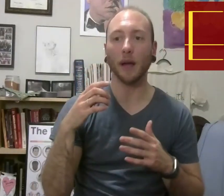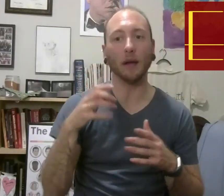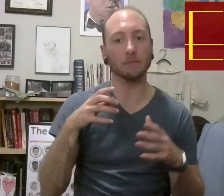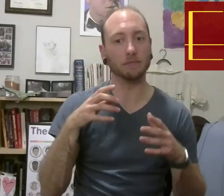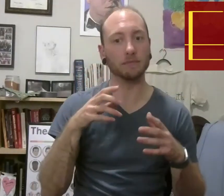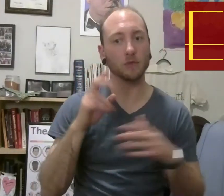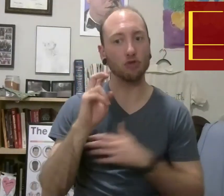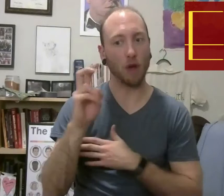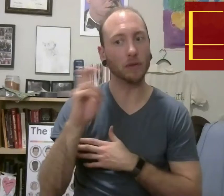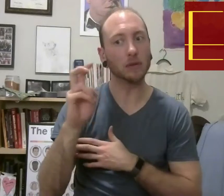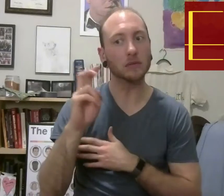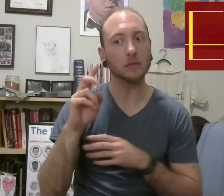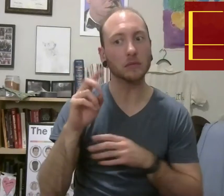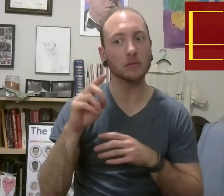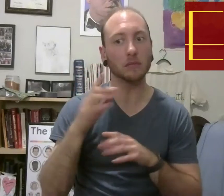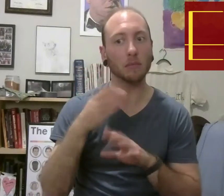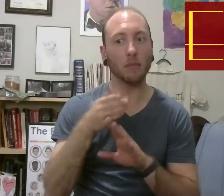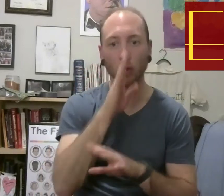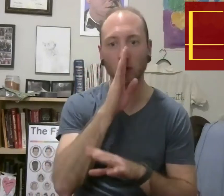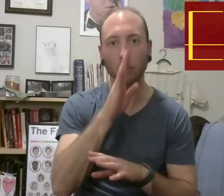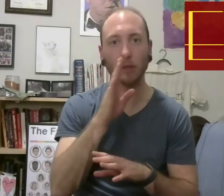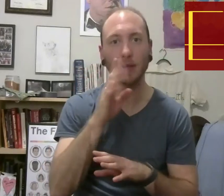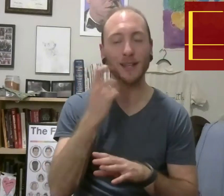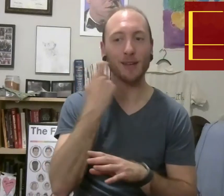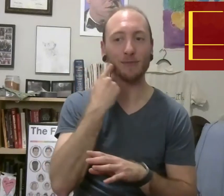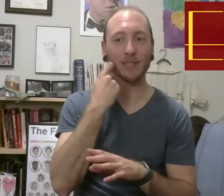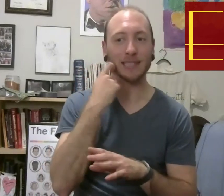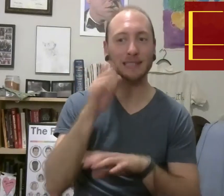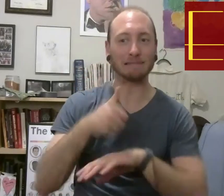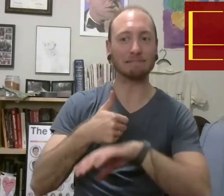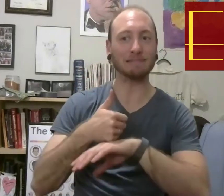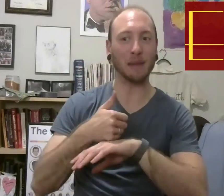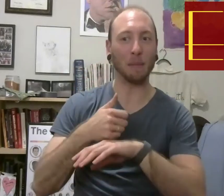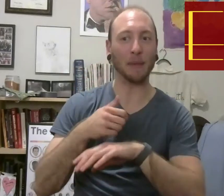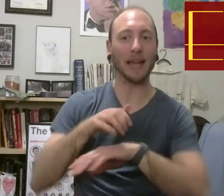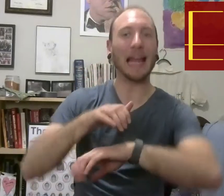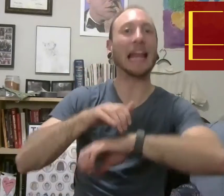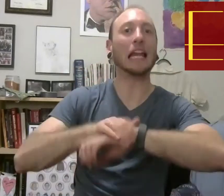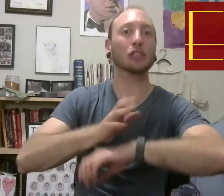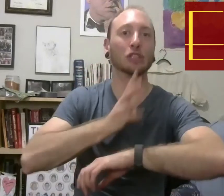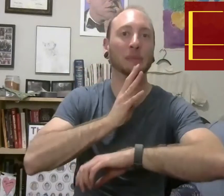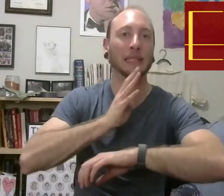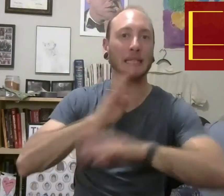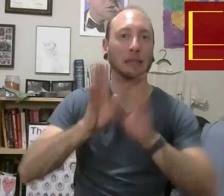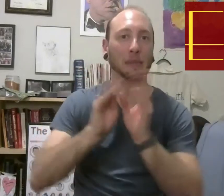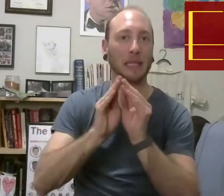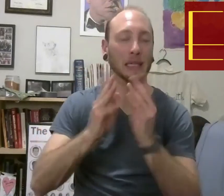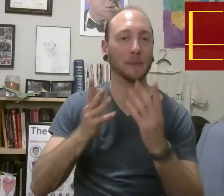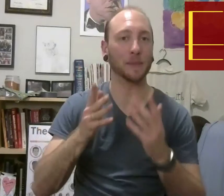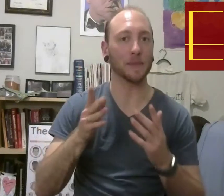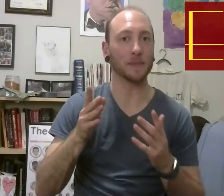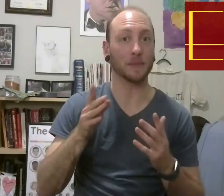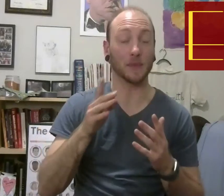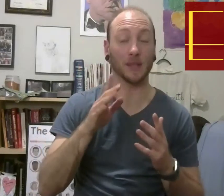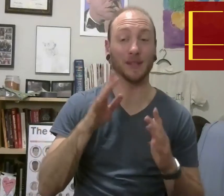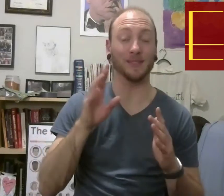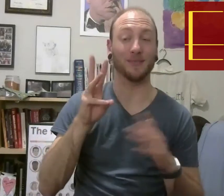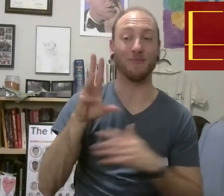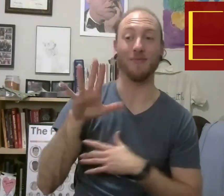like, they actually recently added their first English speaking meeting ever, so that's a trip, and I'm really excited to check it out. But